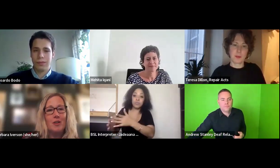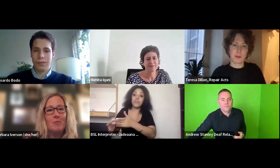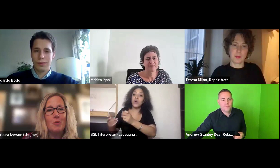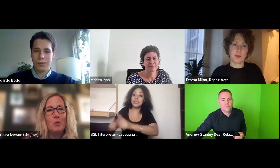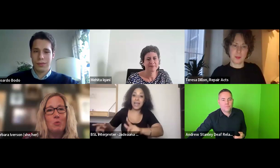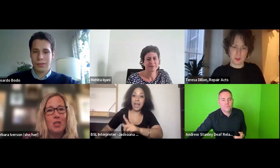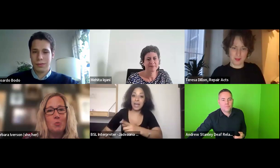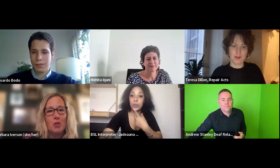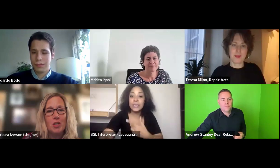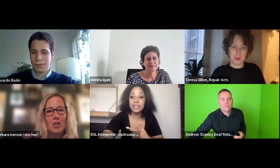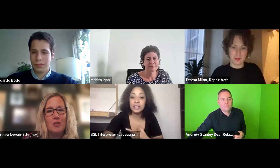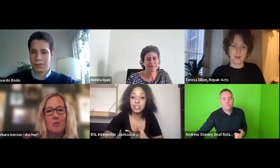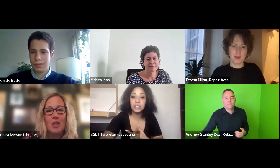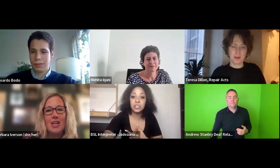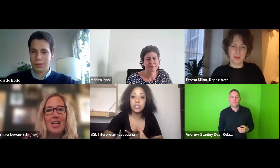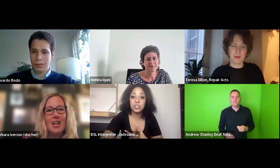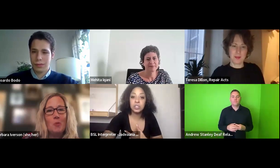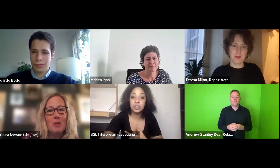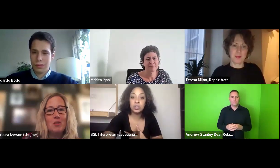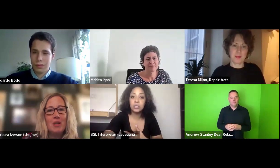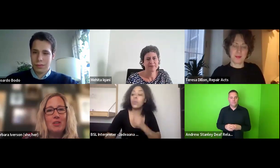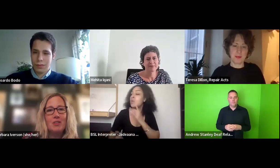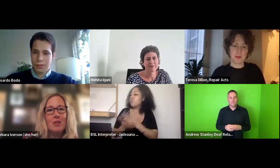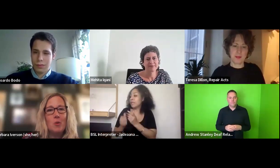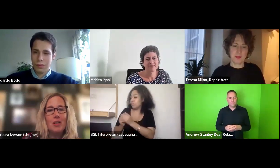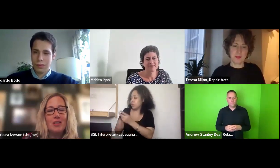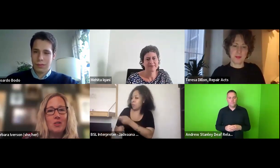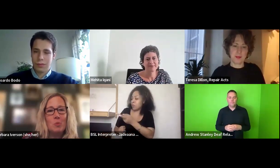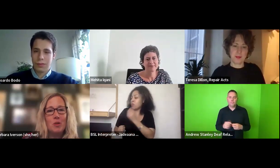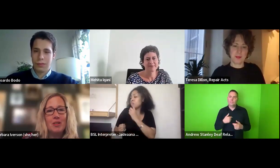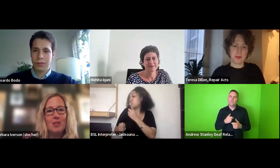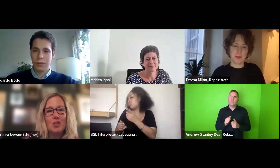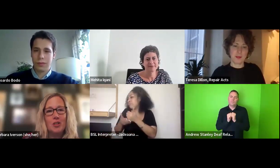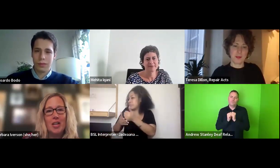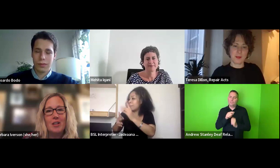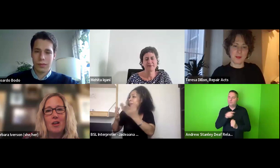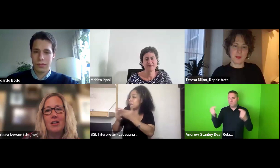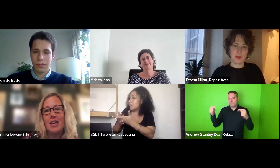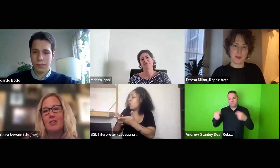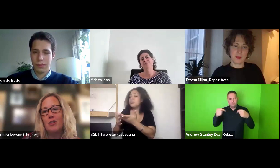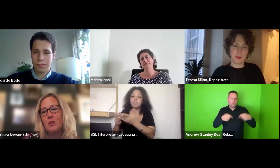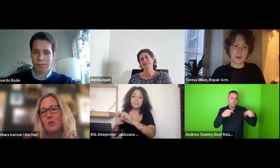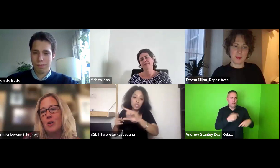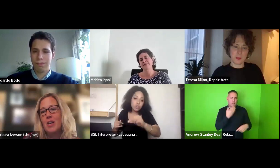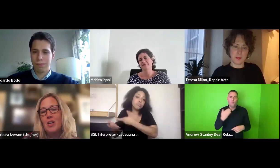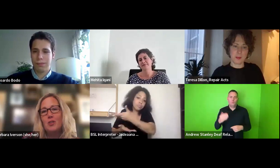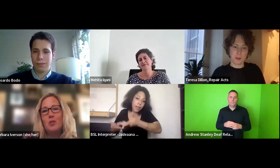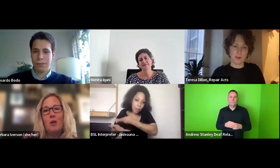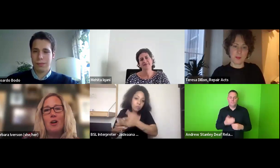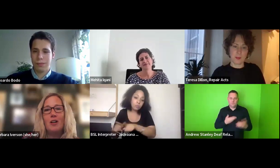language. We really appreciate you in helping to make this a more accessible digital dialogue, and